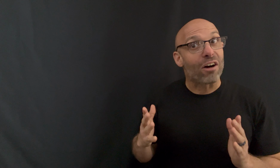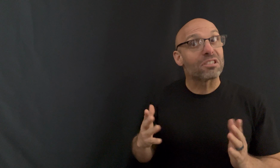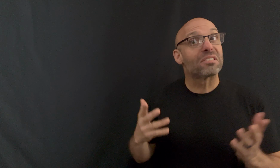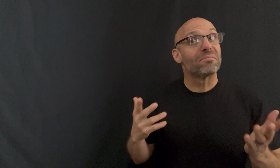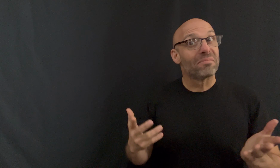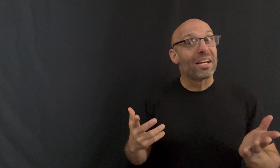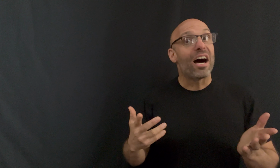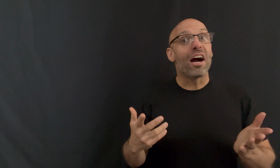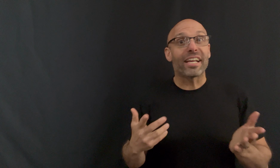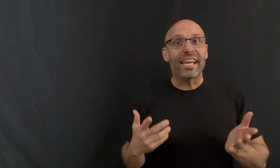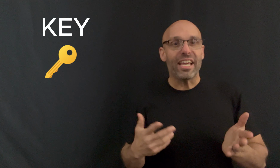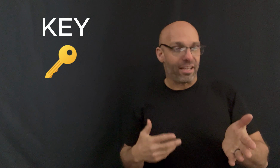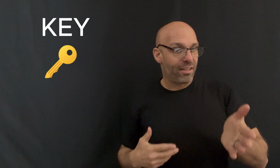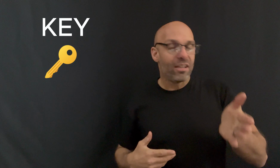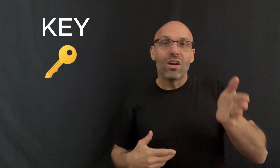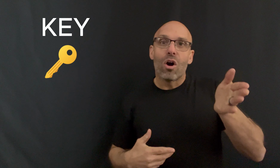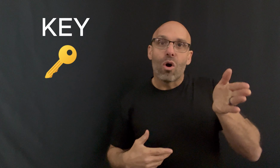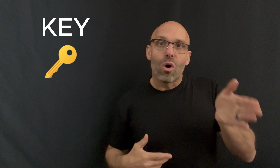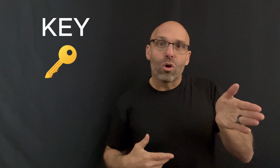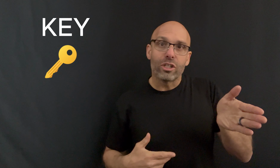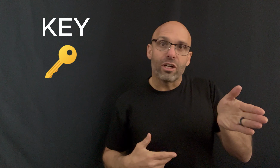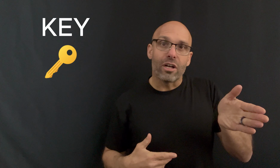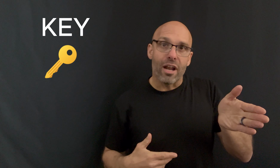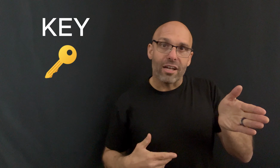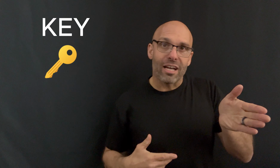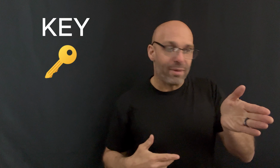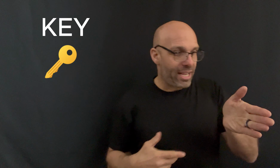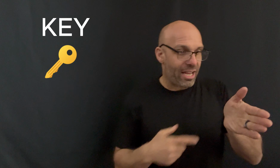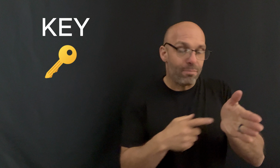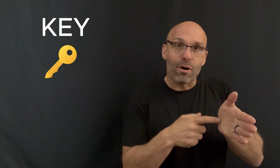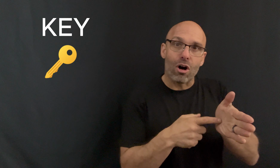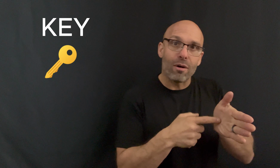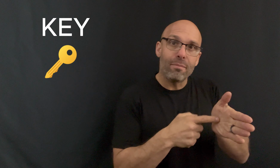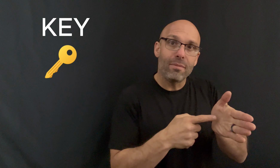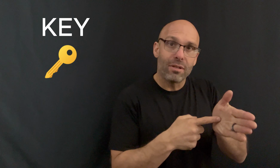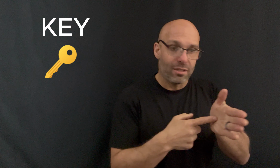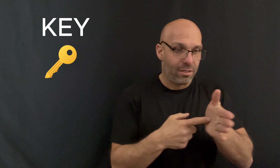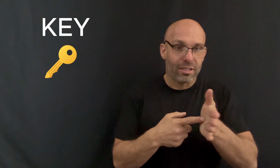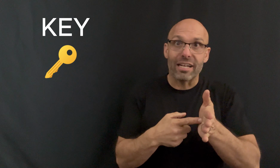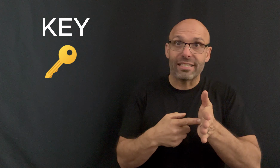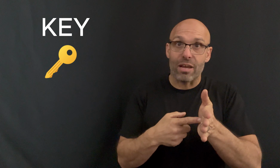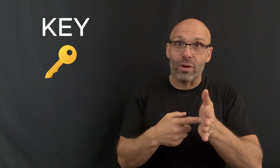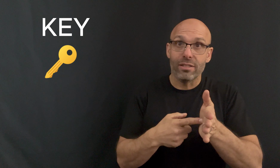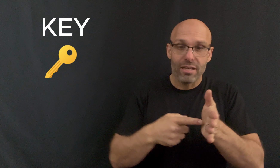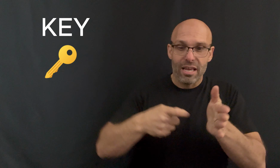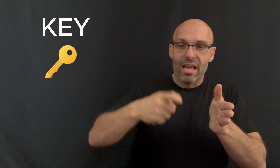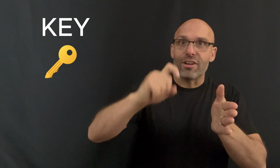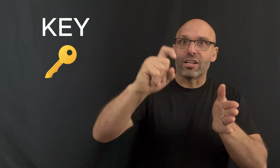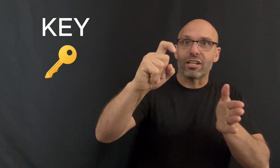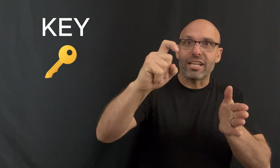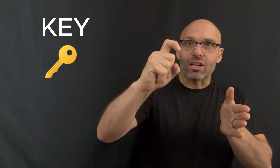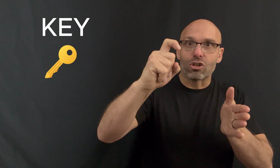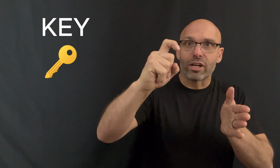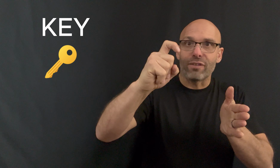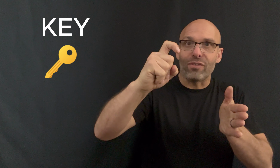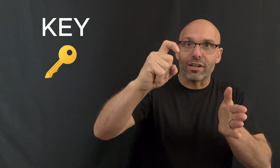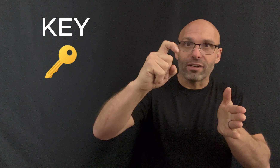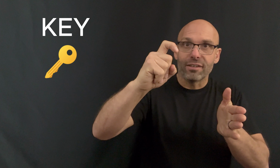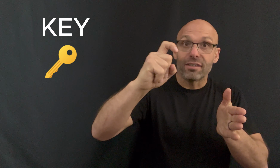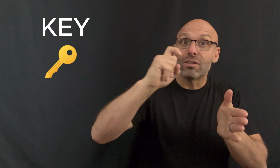house? A key. Hold your non-dominant hand, palm kind of sideways, and you're gonna take a crooked finger. This